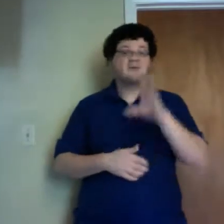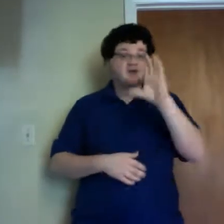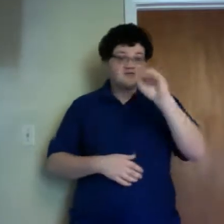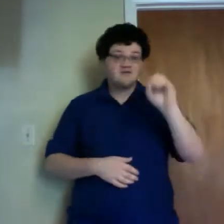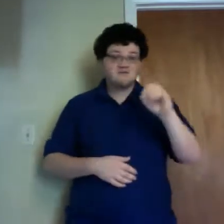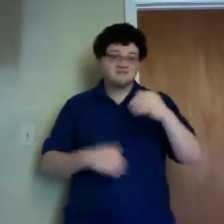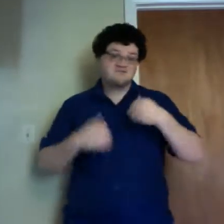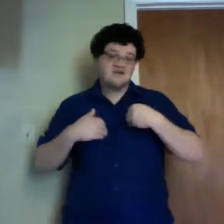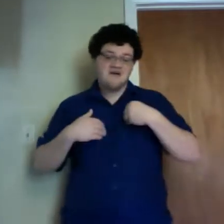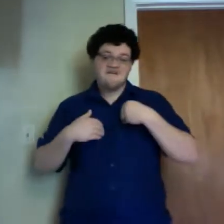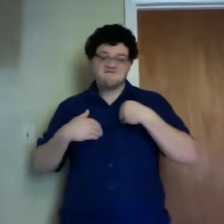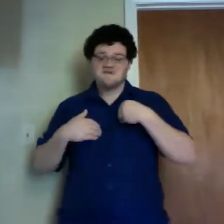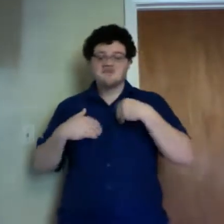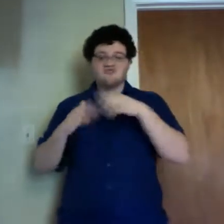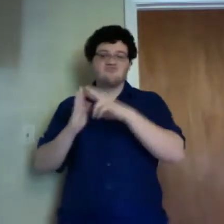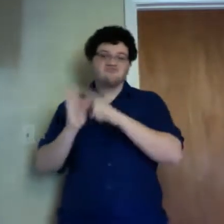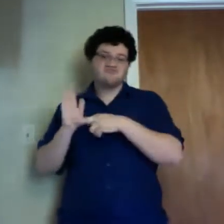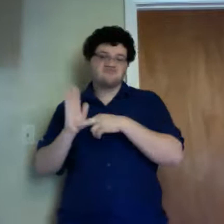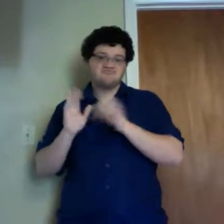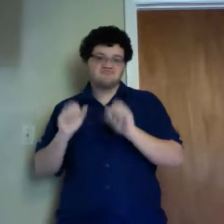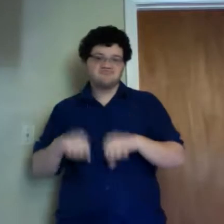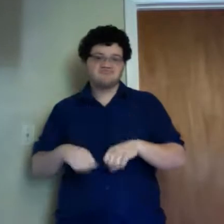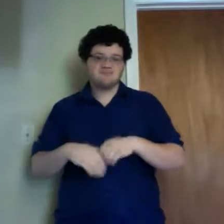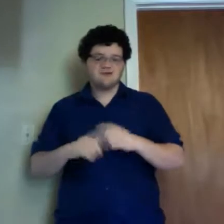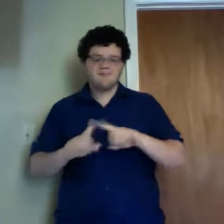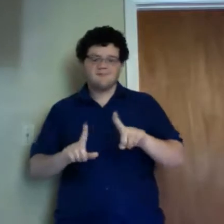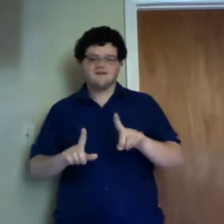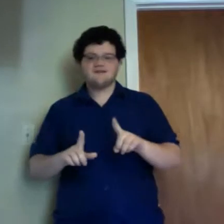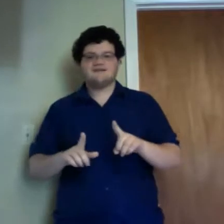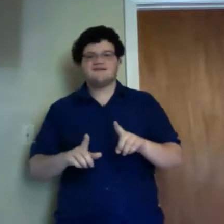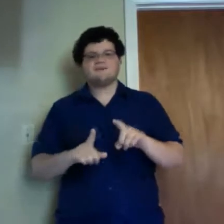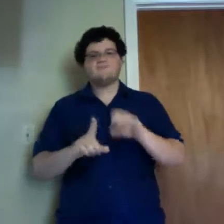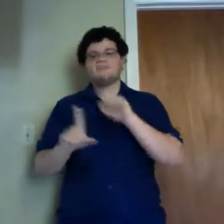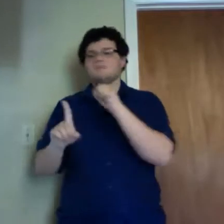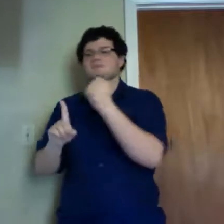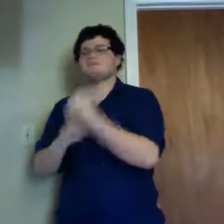also conduct site-specific hazard identification. Why do you